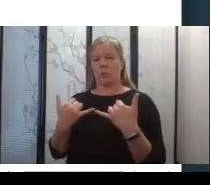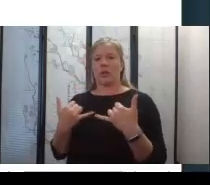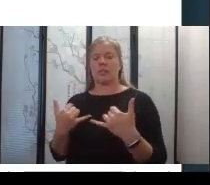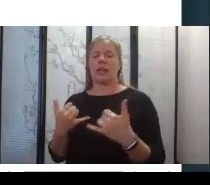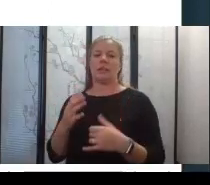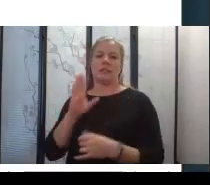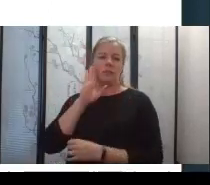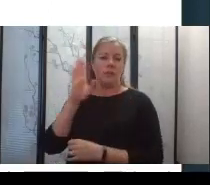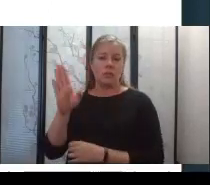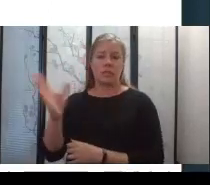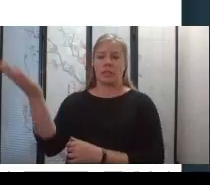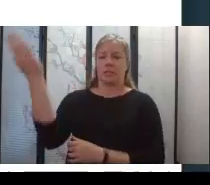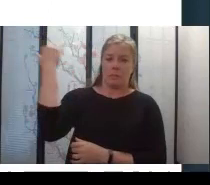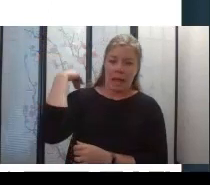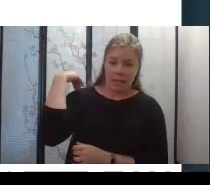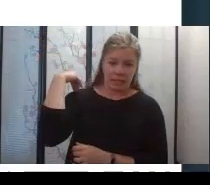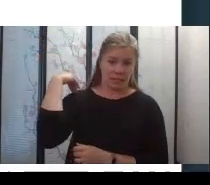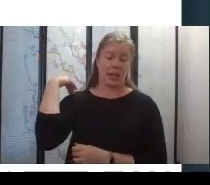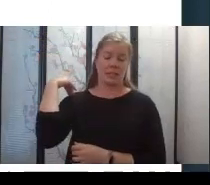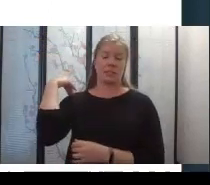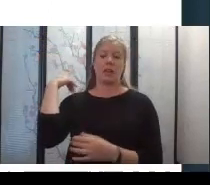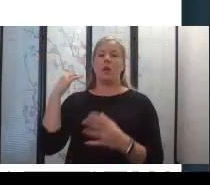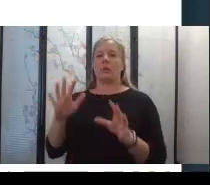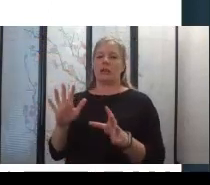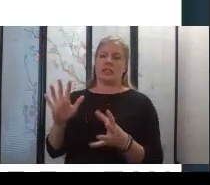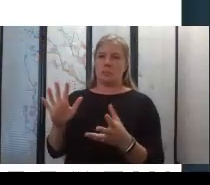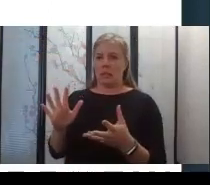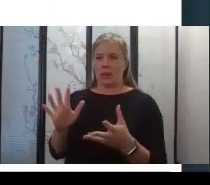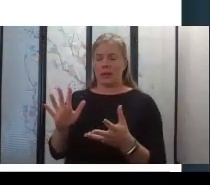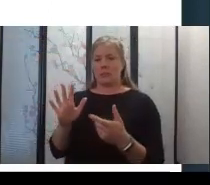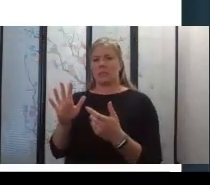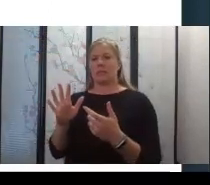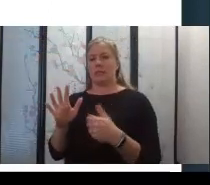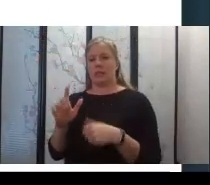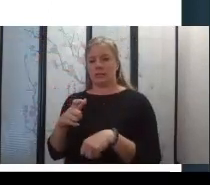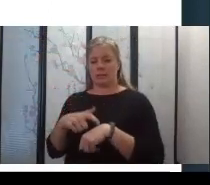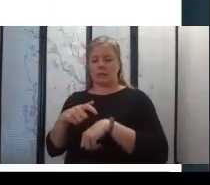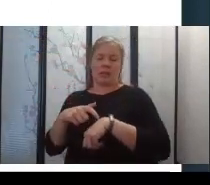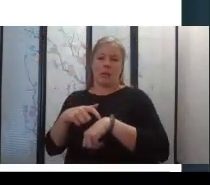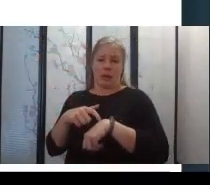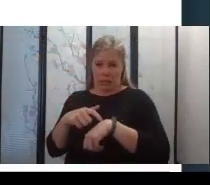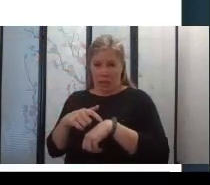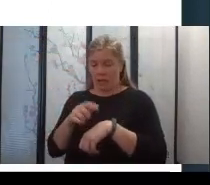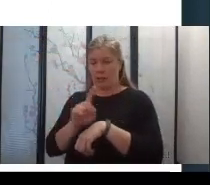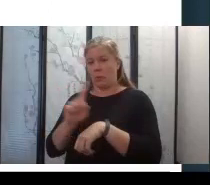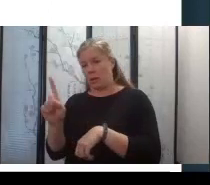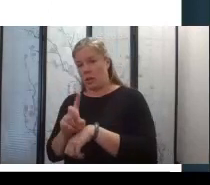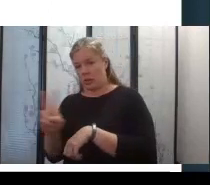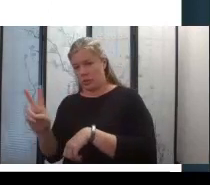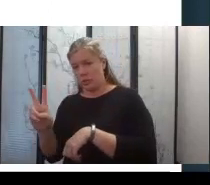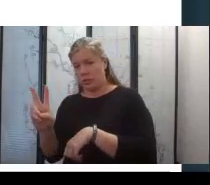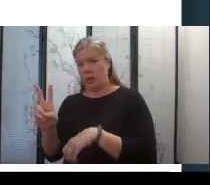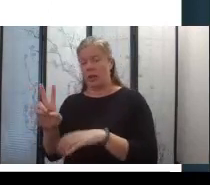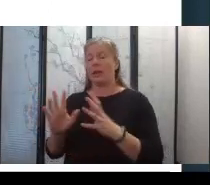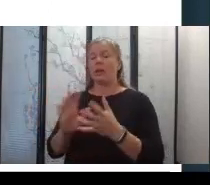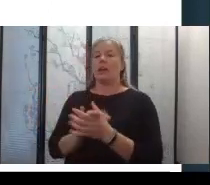tenses. So current tense, future tense, past tense. We're not speaking of specific time on a clock, like 1 o'clock